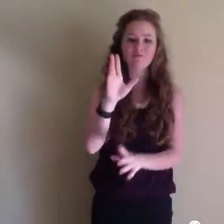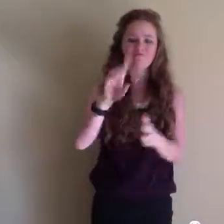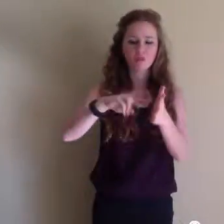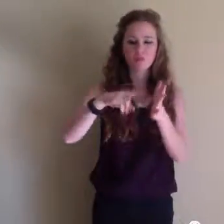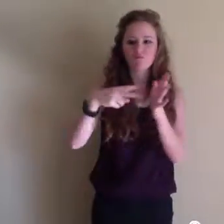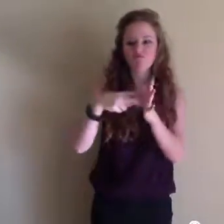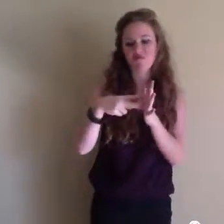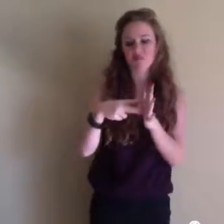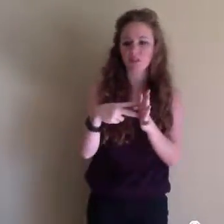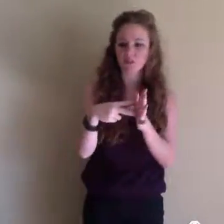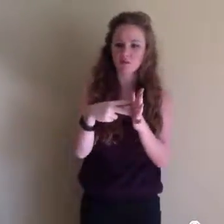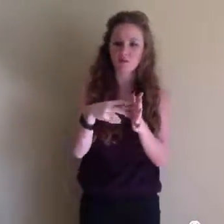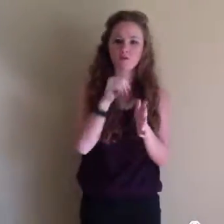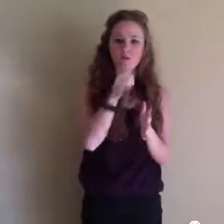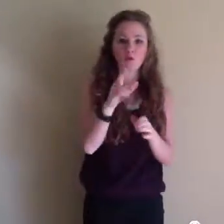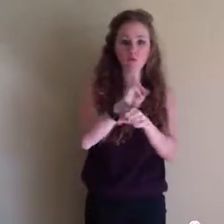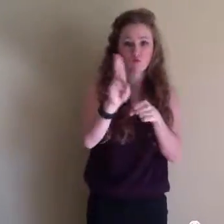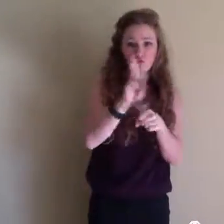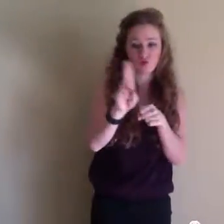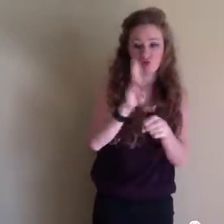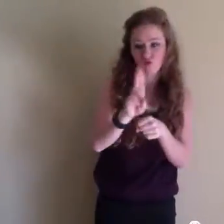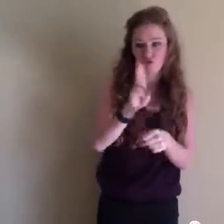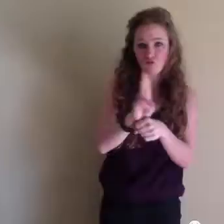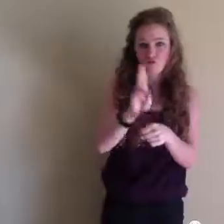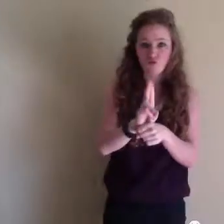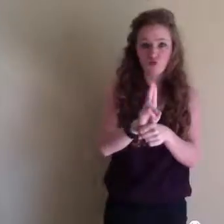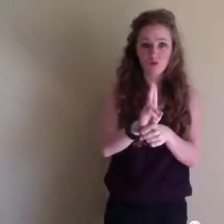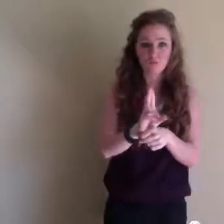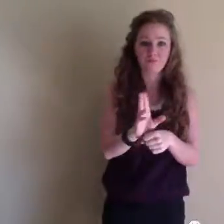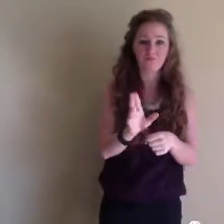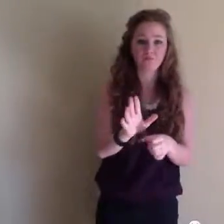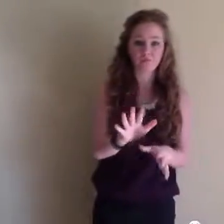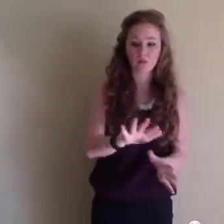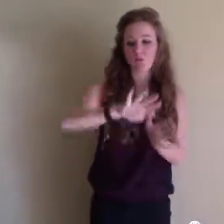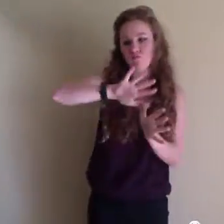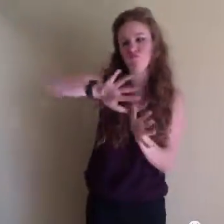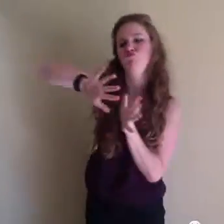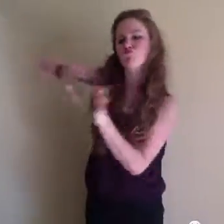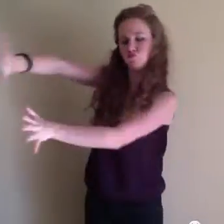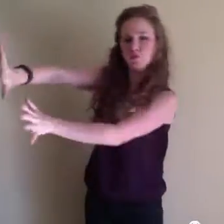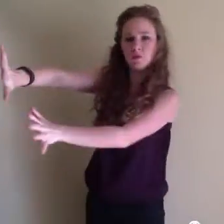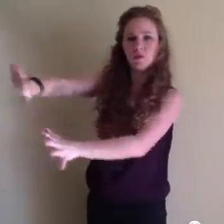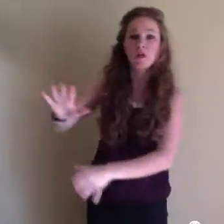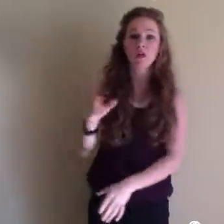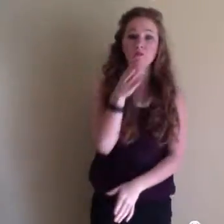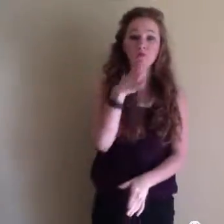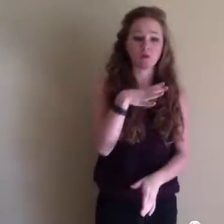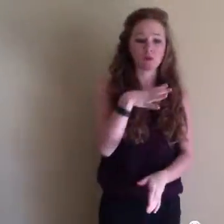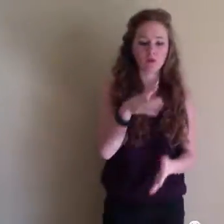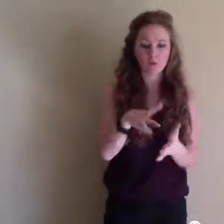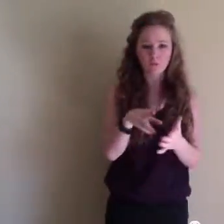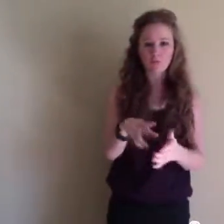so the colonists decided to boycott it, which means not using those products.